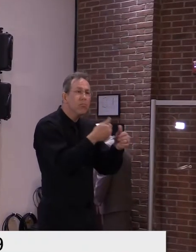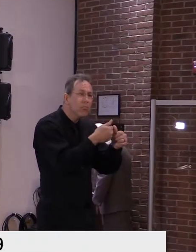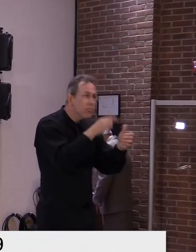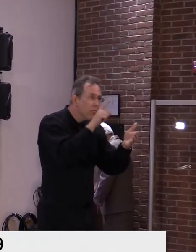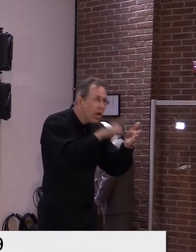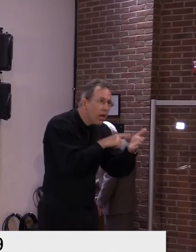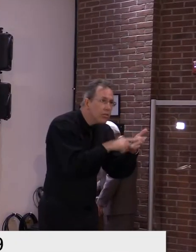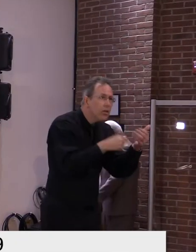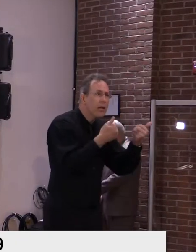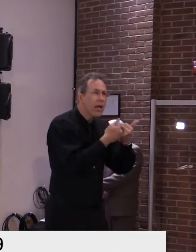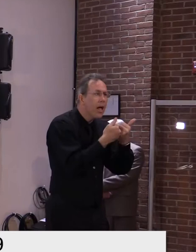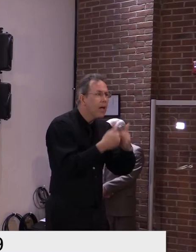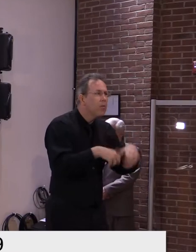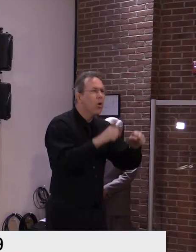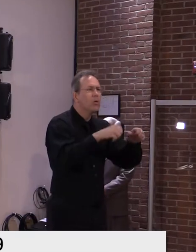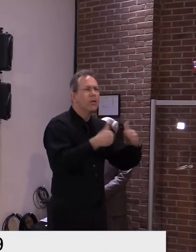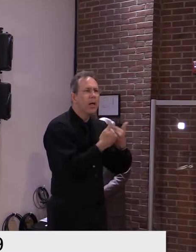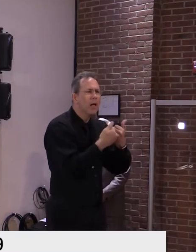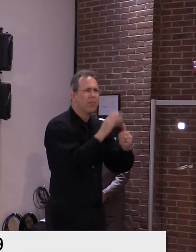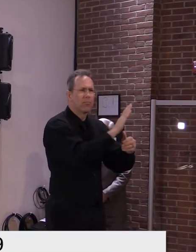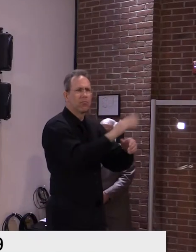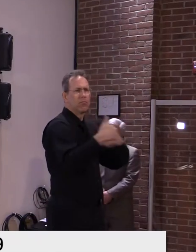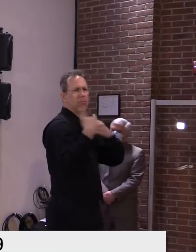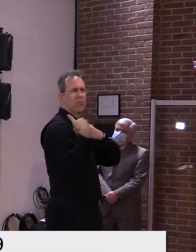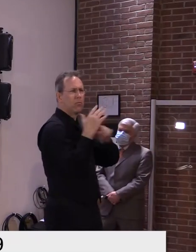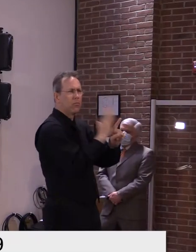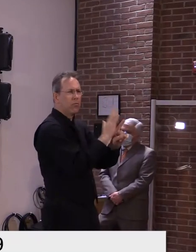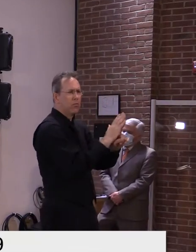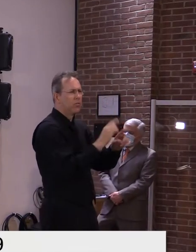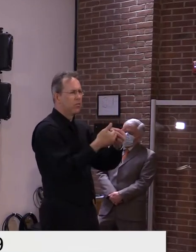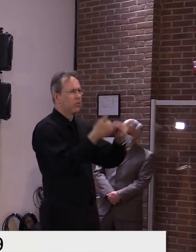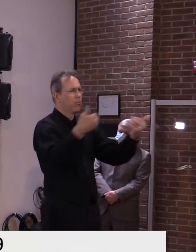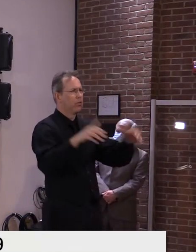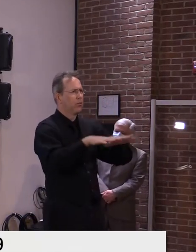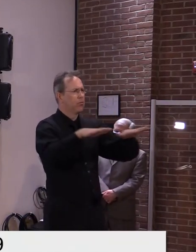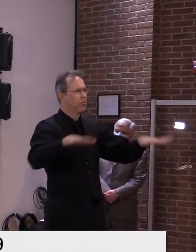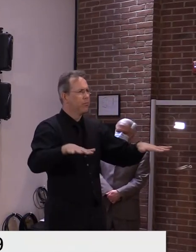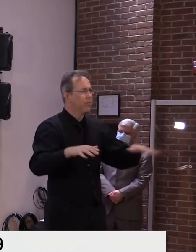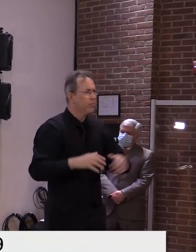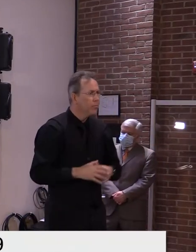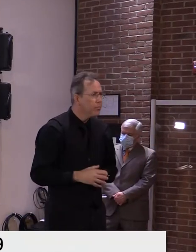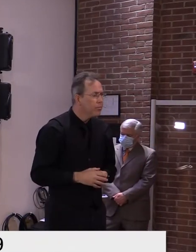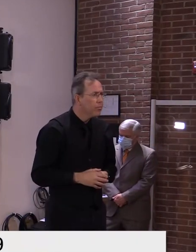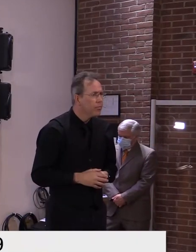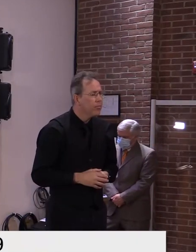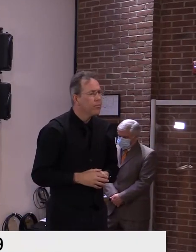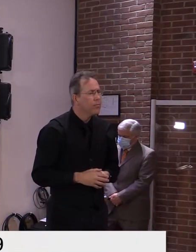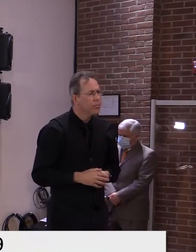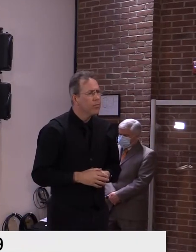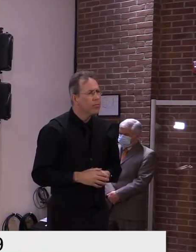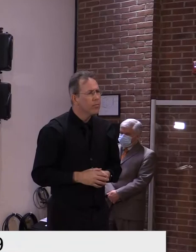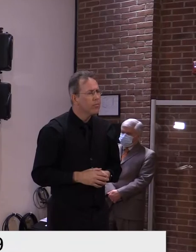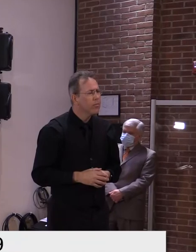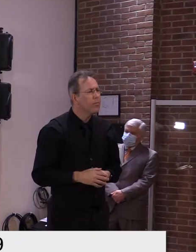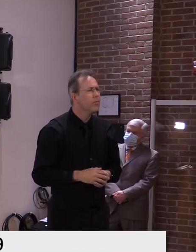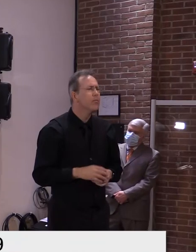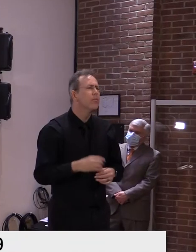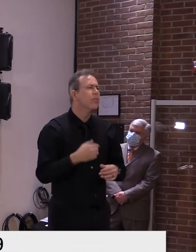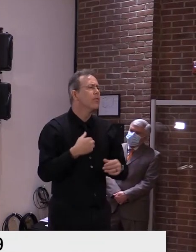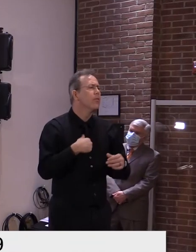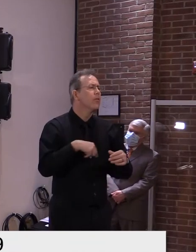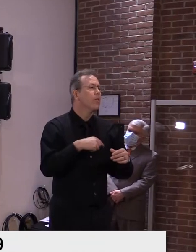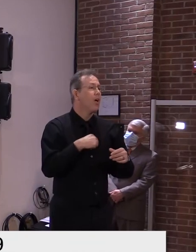purview. With the specific instances that we've been involved with, not only have we had our contact